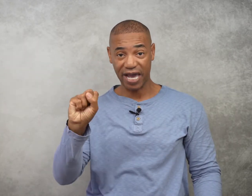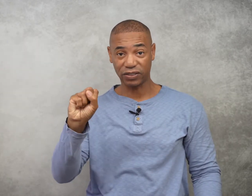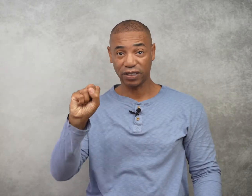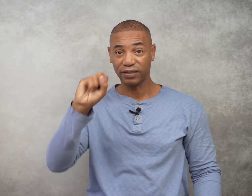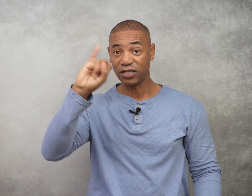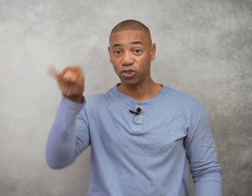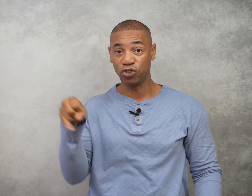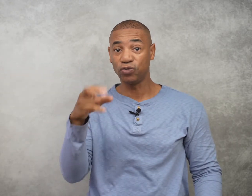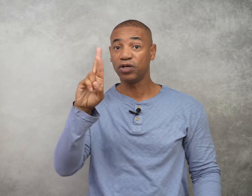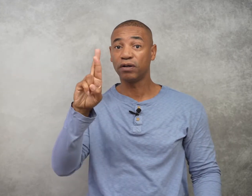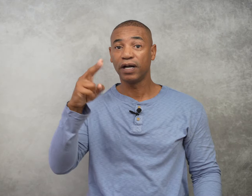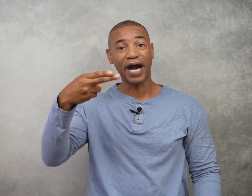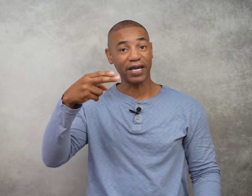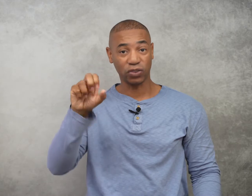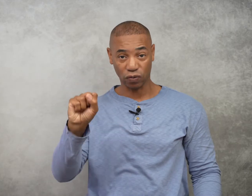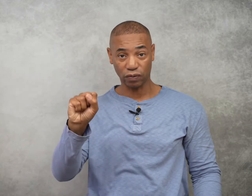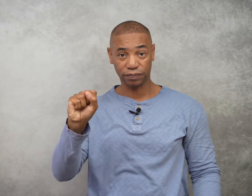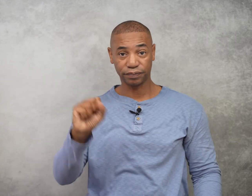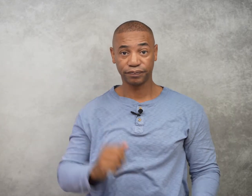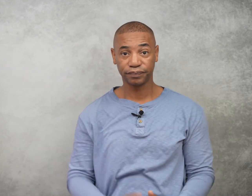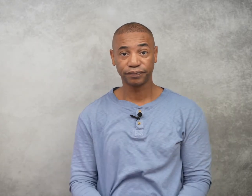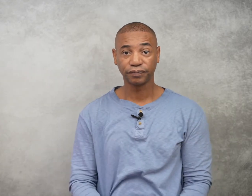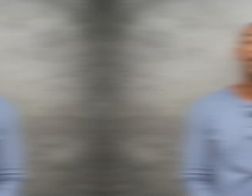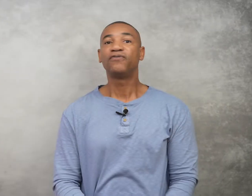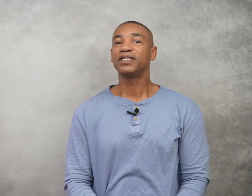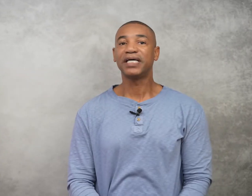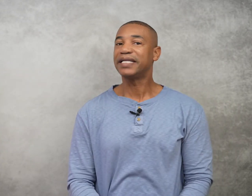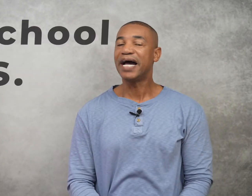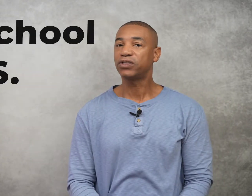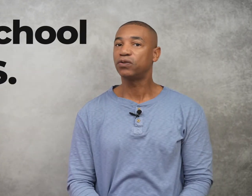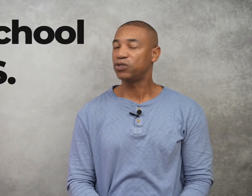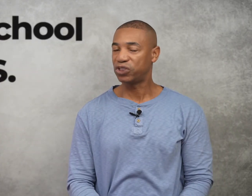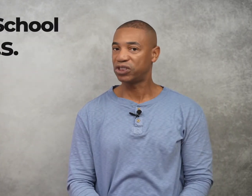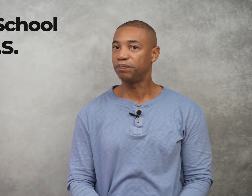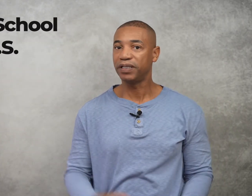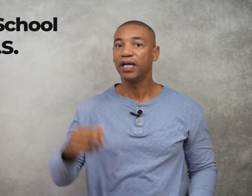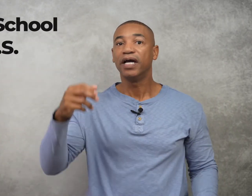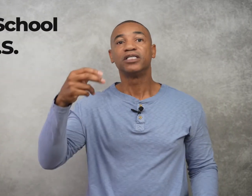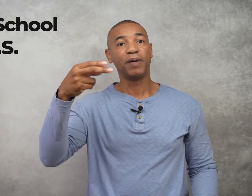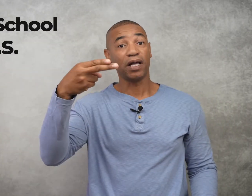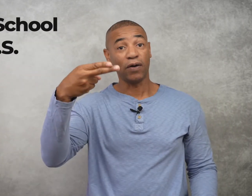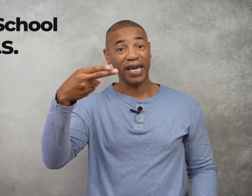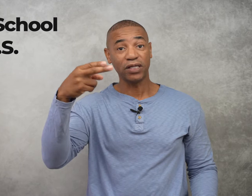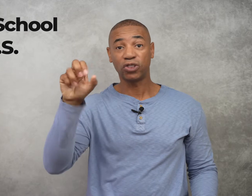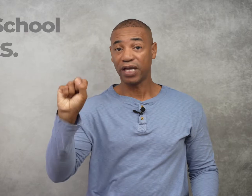JRHS. That's junior high school. For the sign high school, you just simply spell out